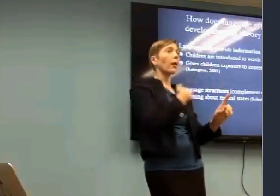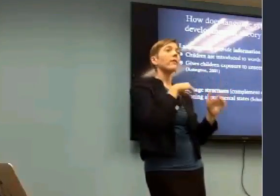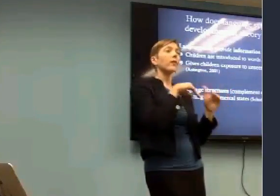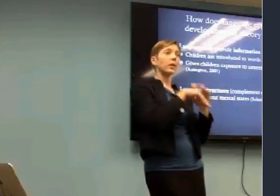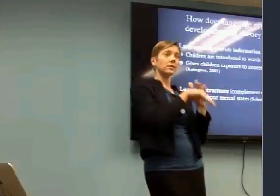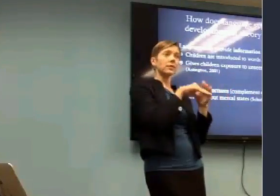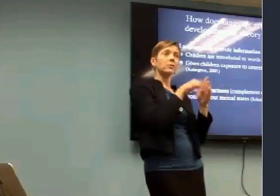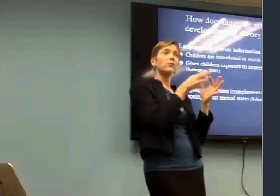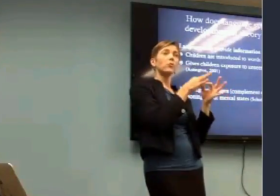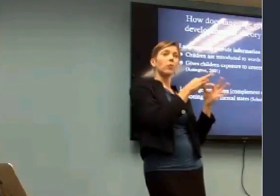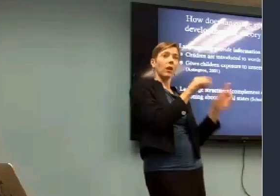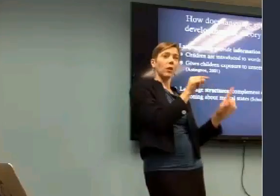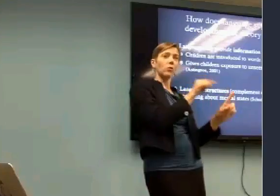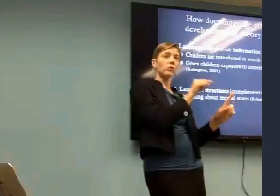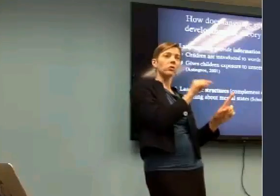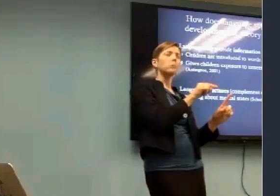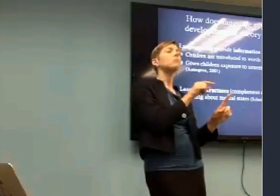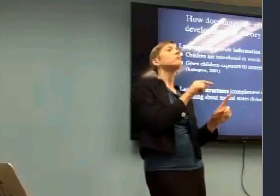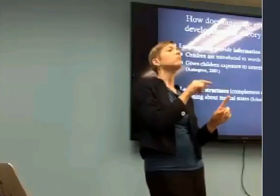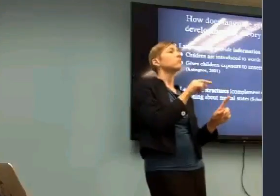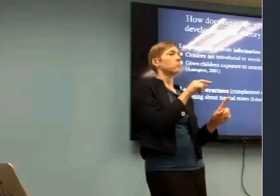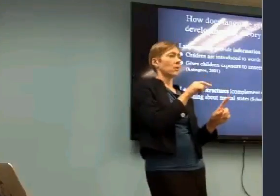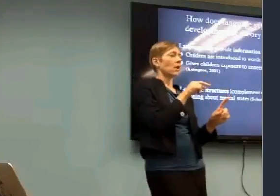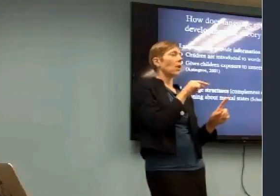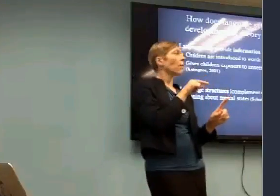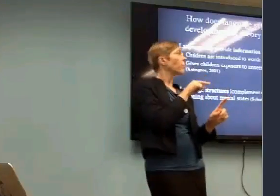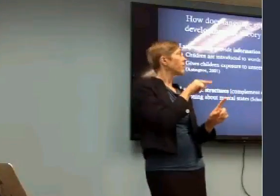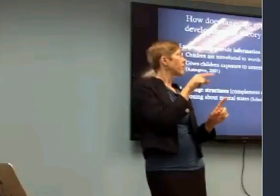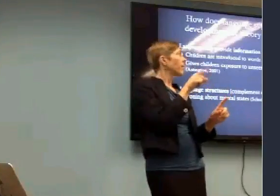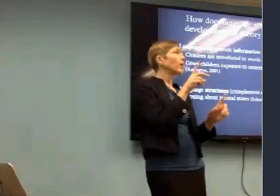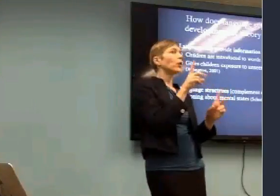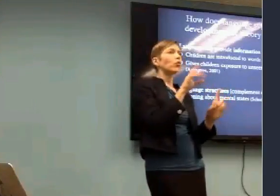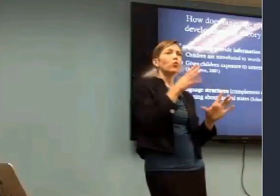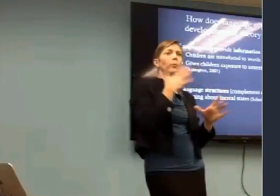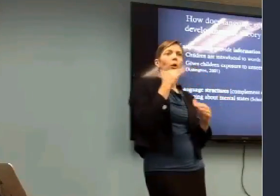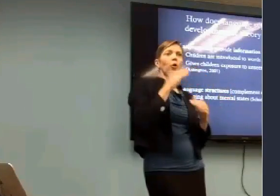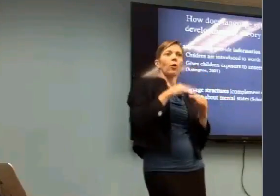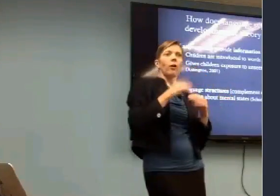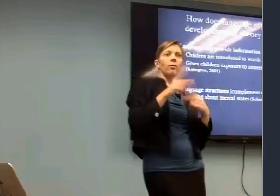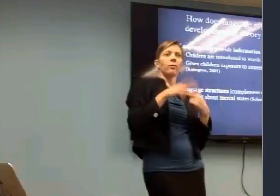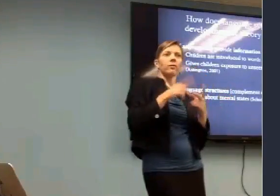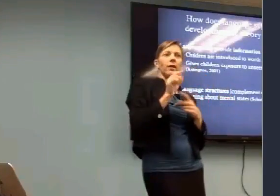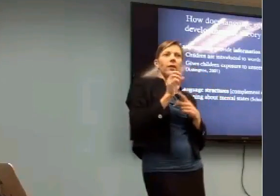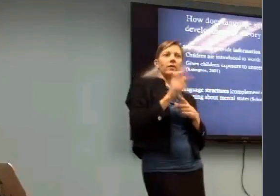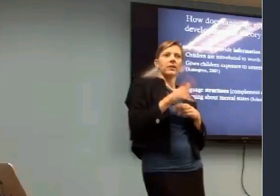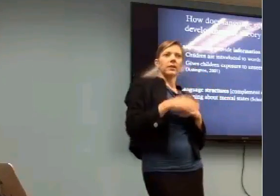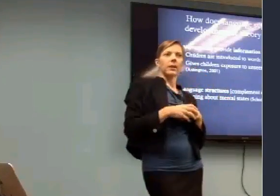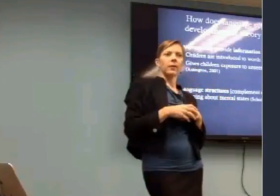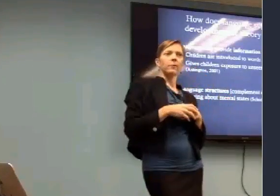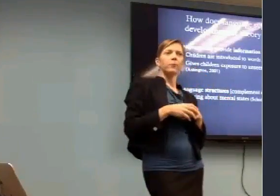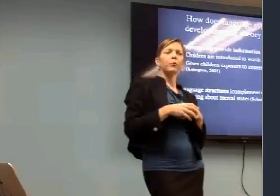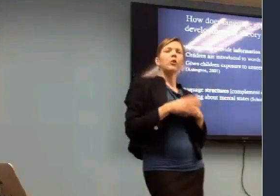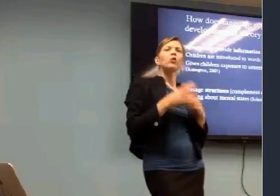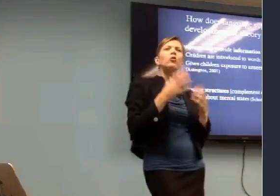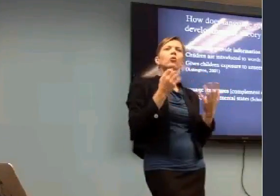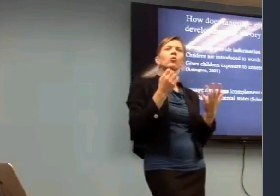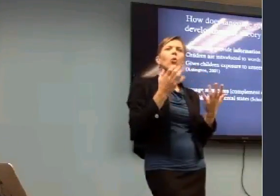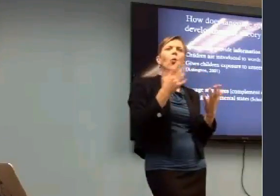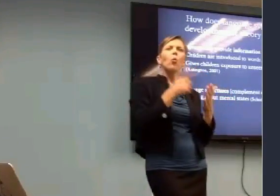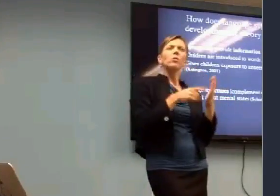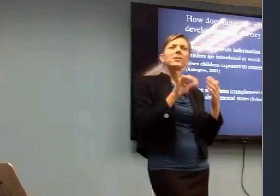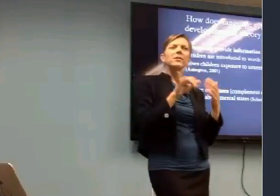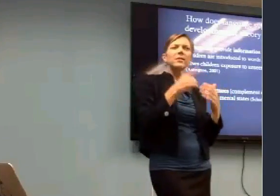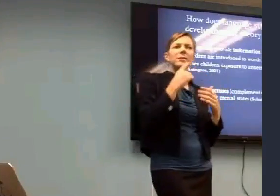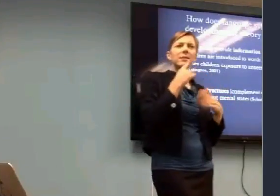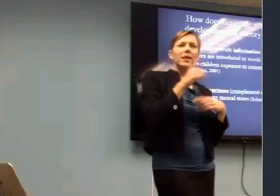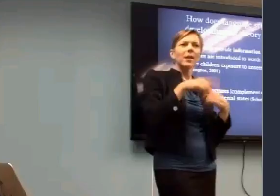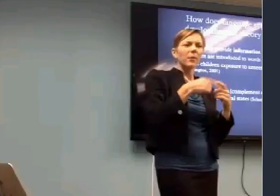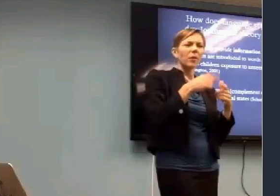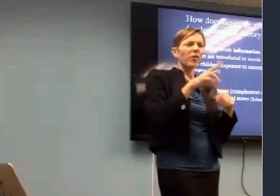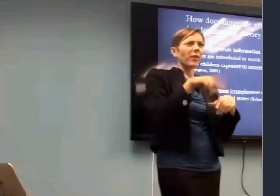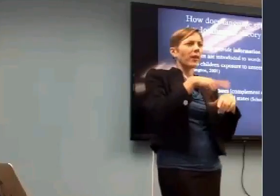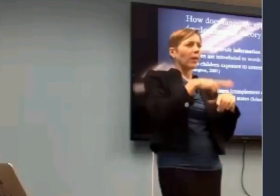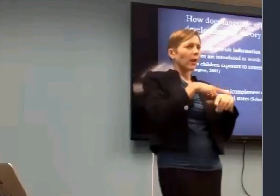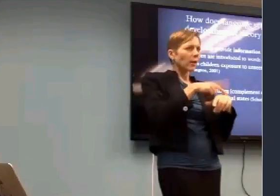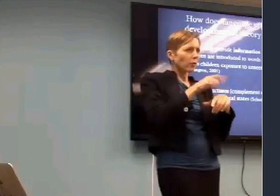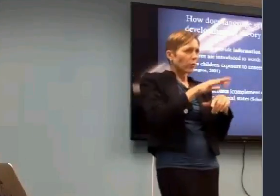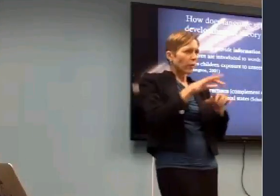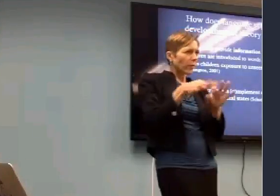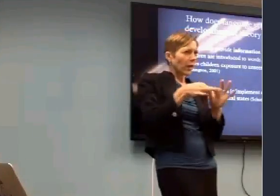So we see that children, deaf children who have access to sign language, do better on theory of mind tasks. So